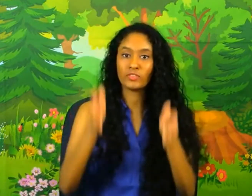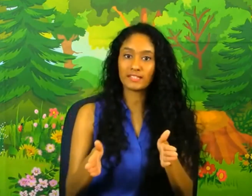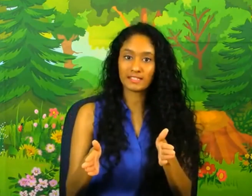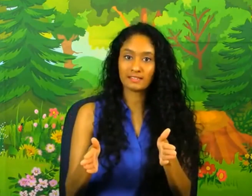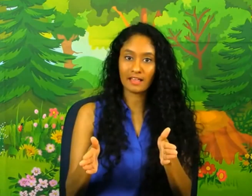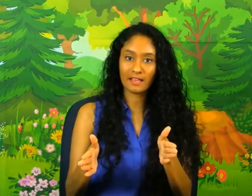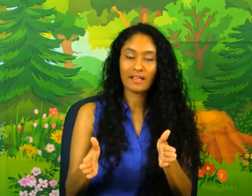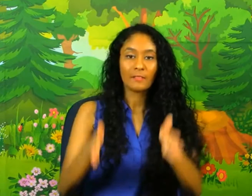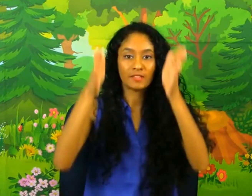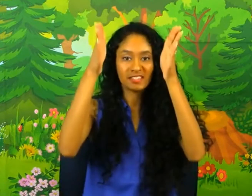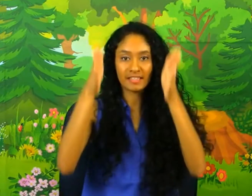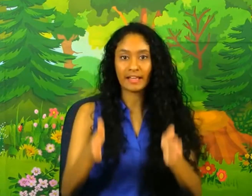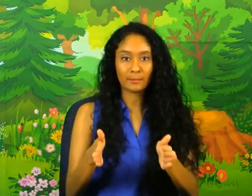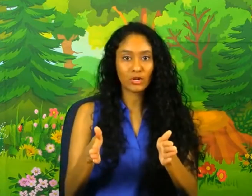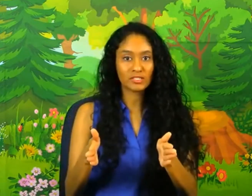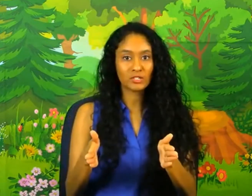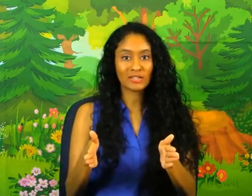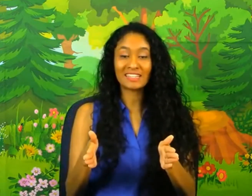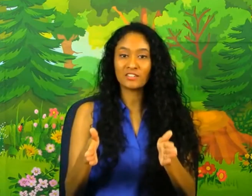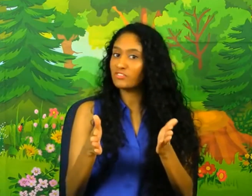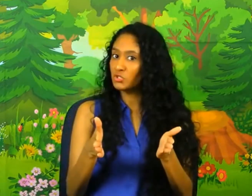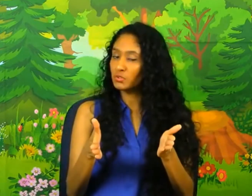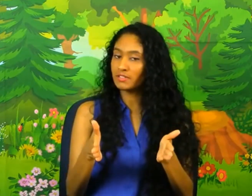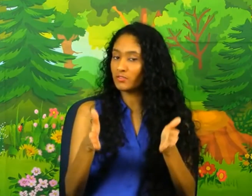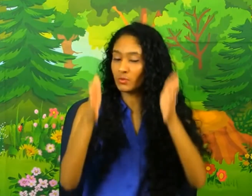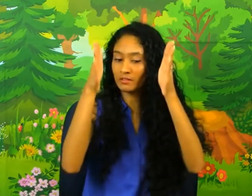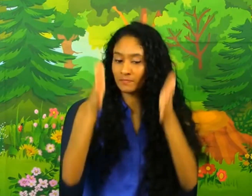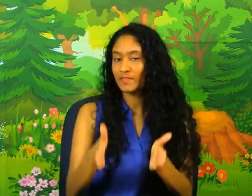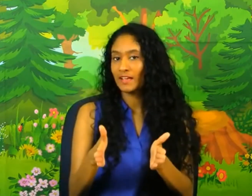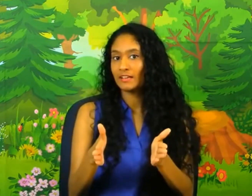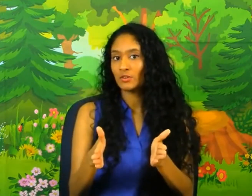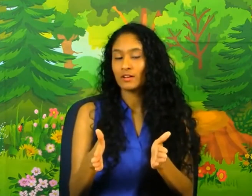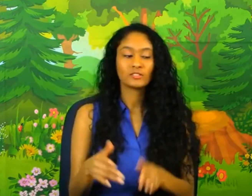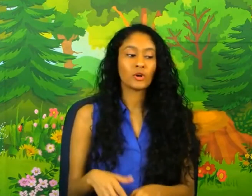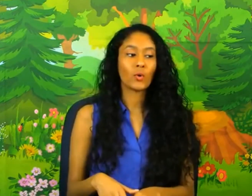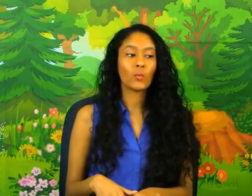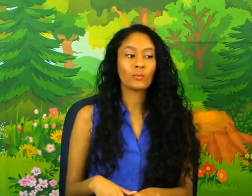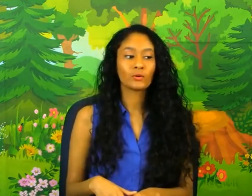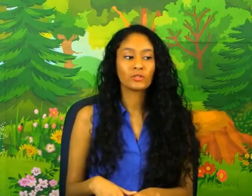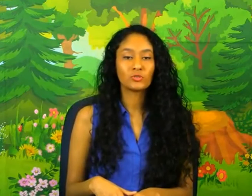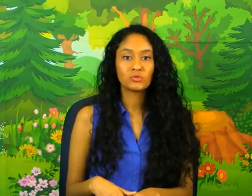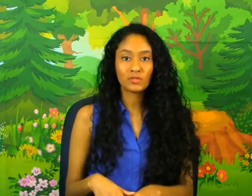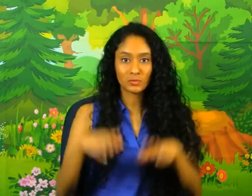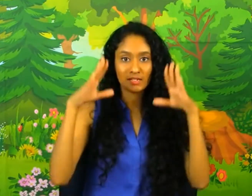this. This is like a person or an individual, if you will. So what we're going to do is we're going to